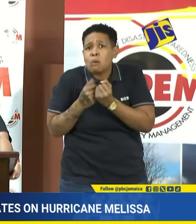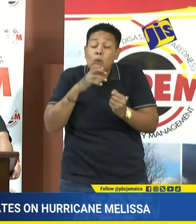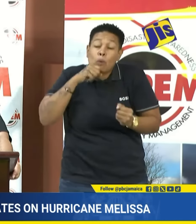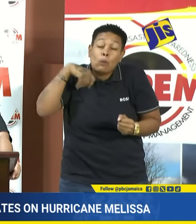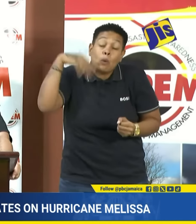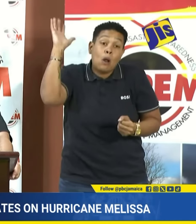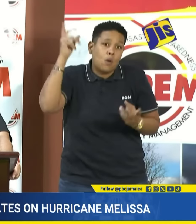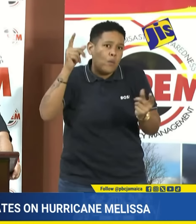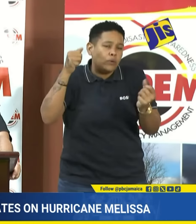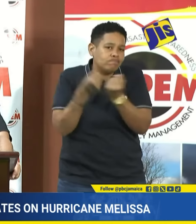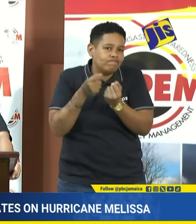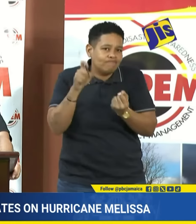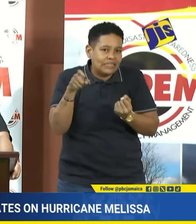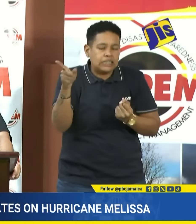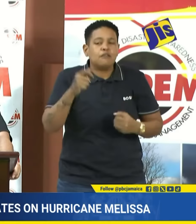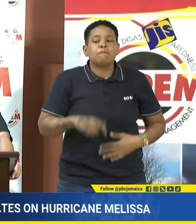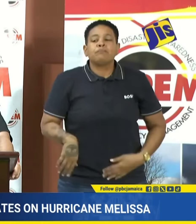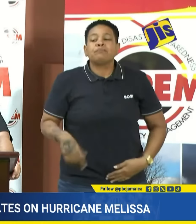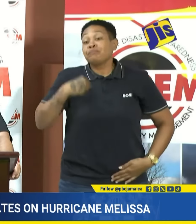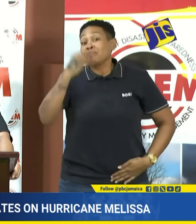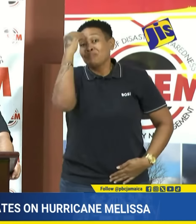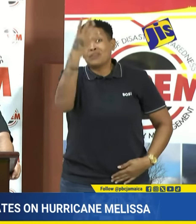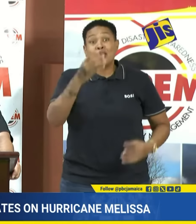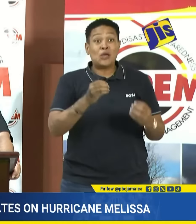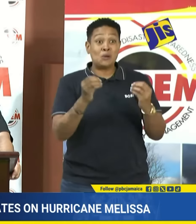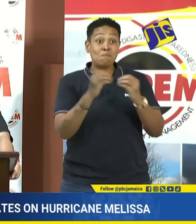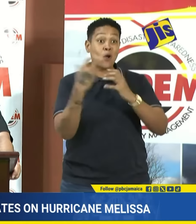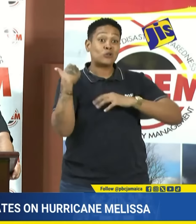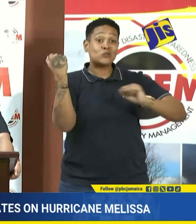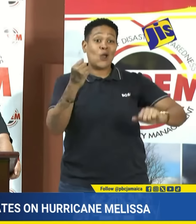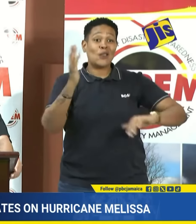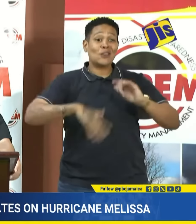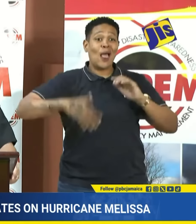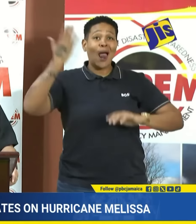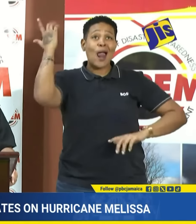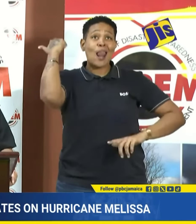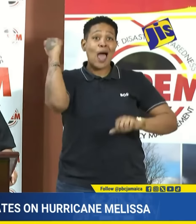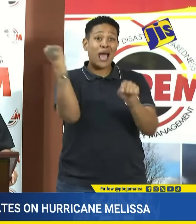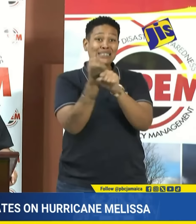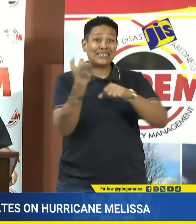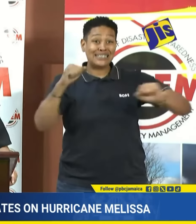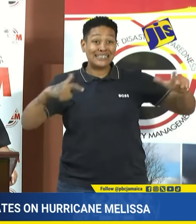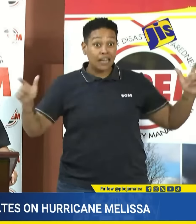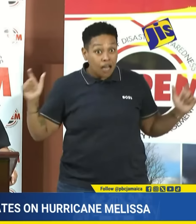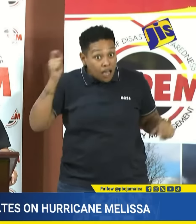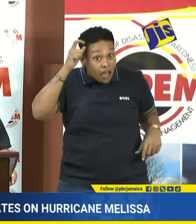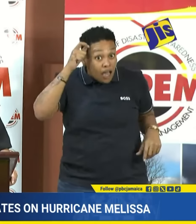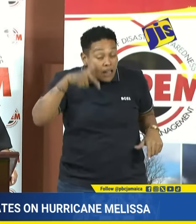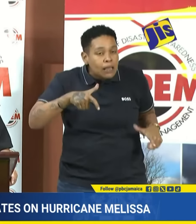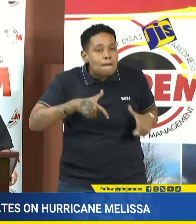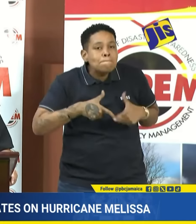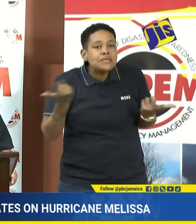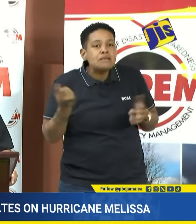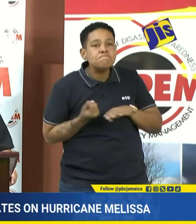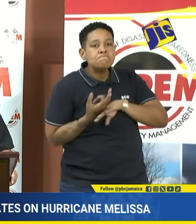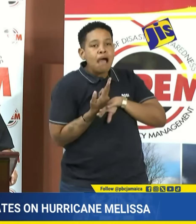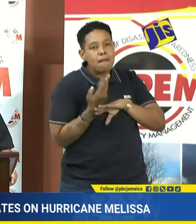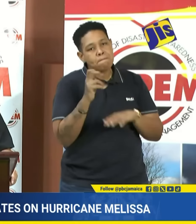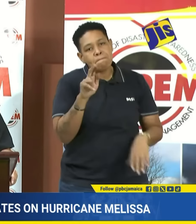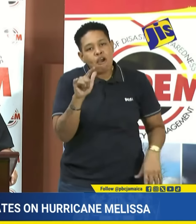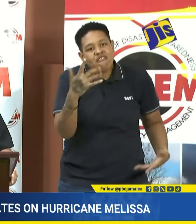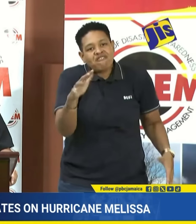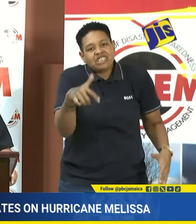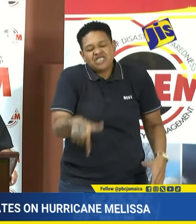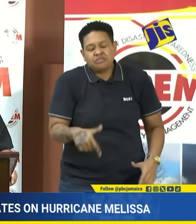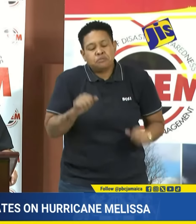help very quickly. As I said, we're more resilient this year than last year, but this is a bigger storm than last year. And this is